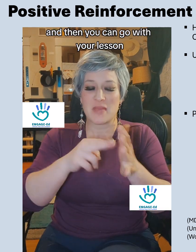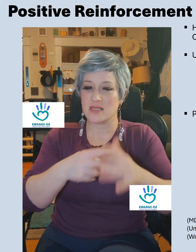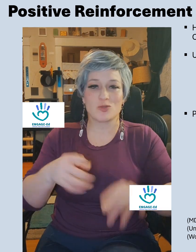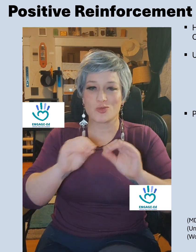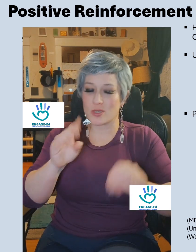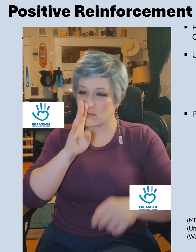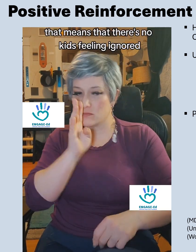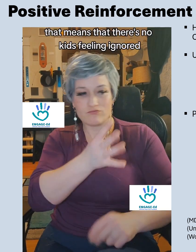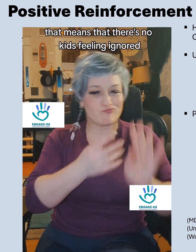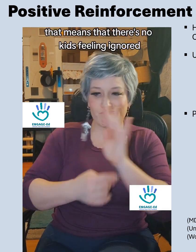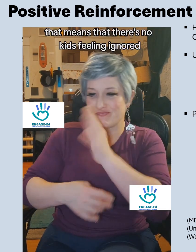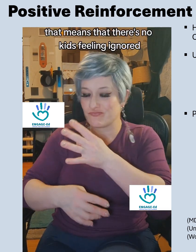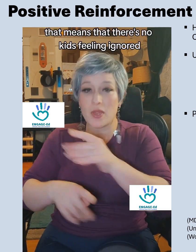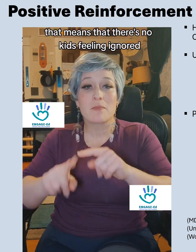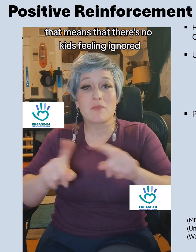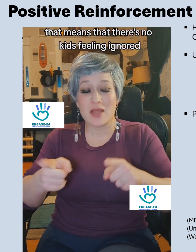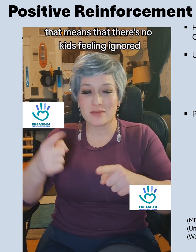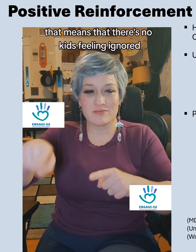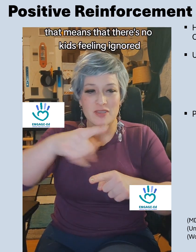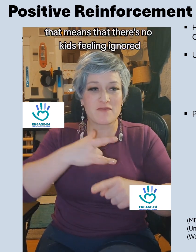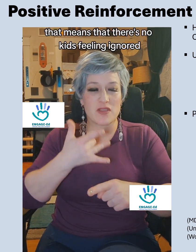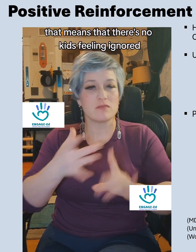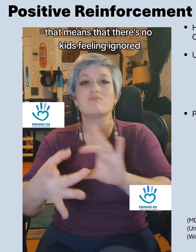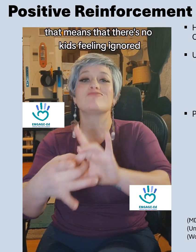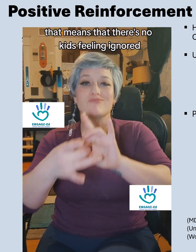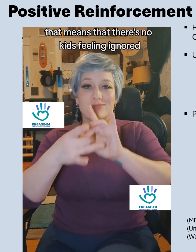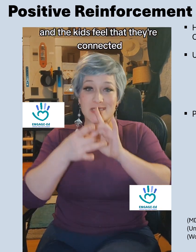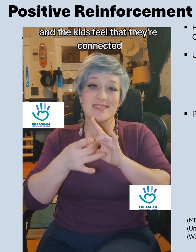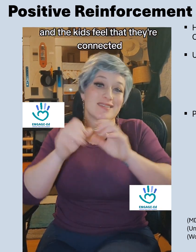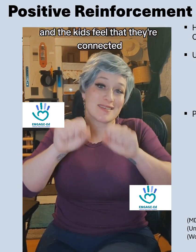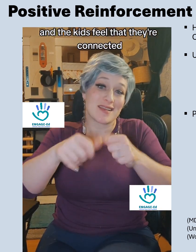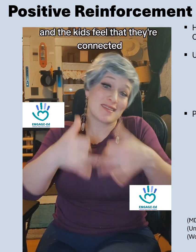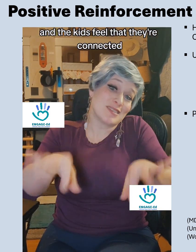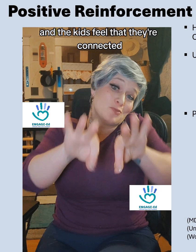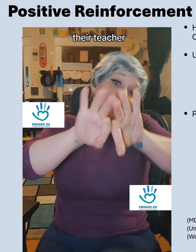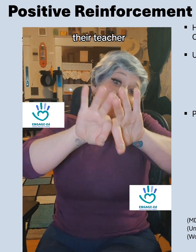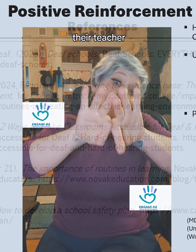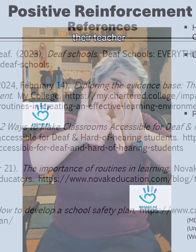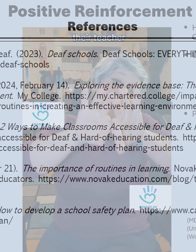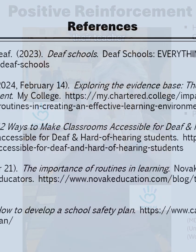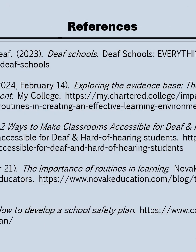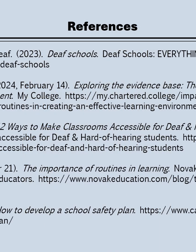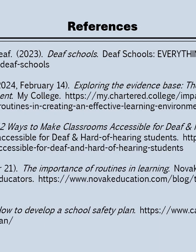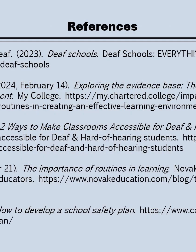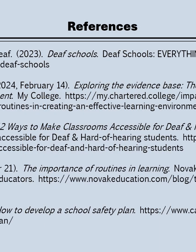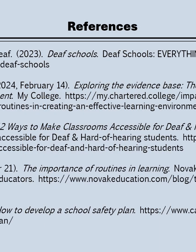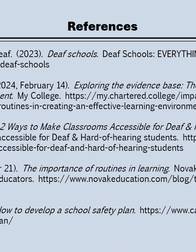That means that there's no kids feeling ignored and the kids feel that they're connected to their